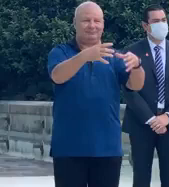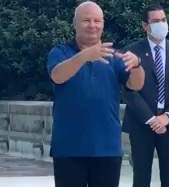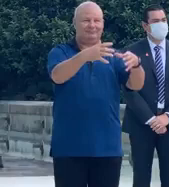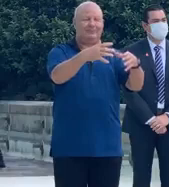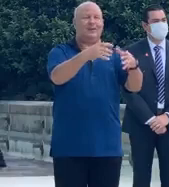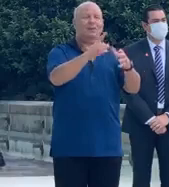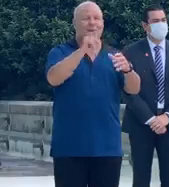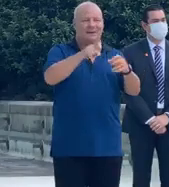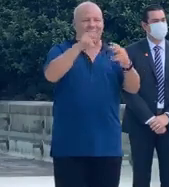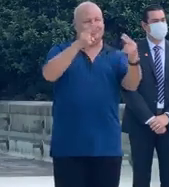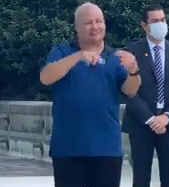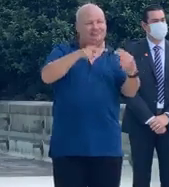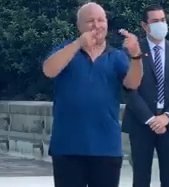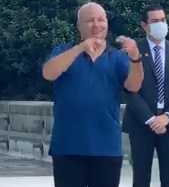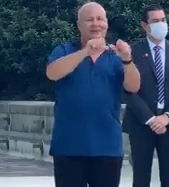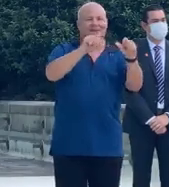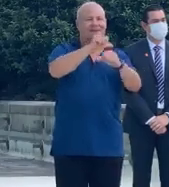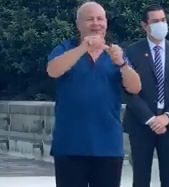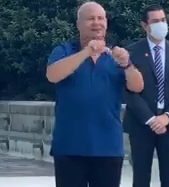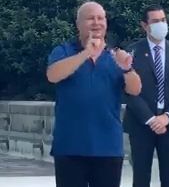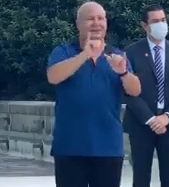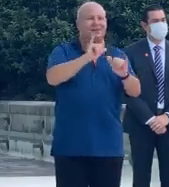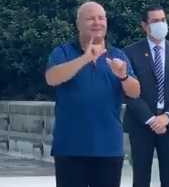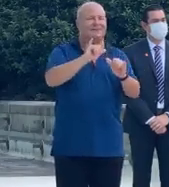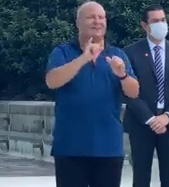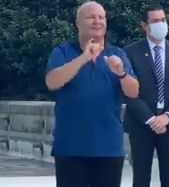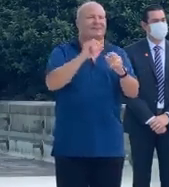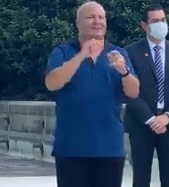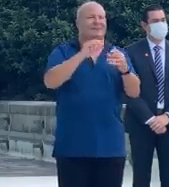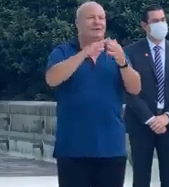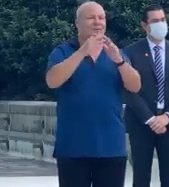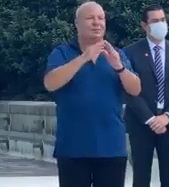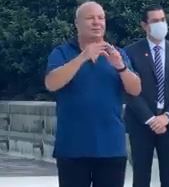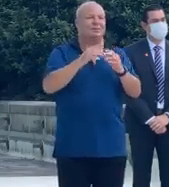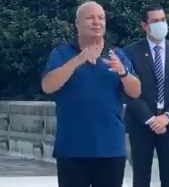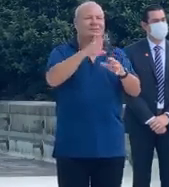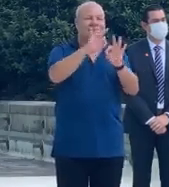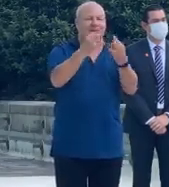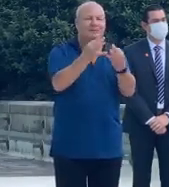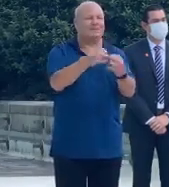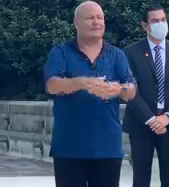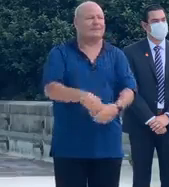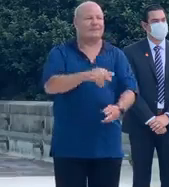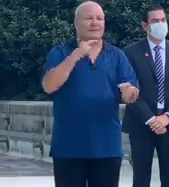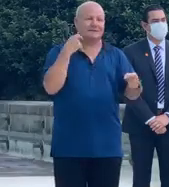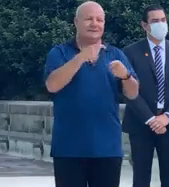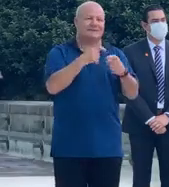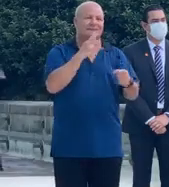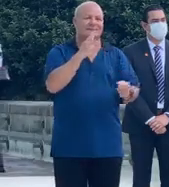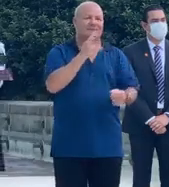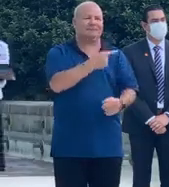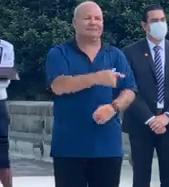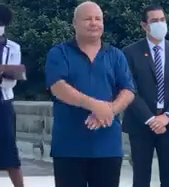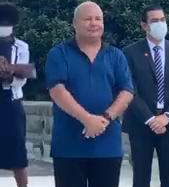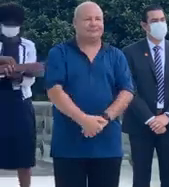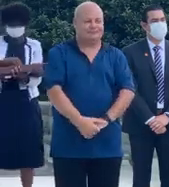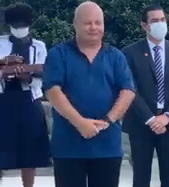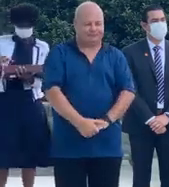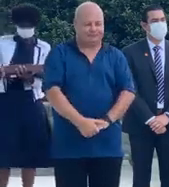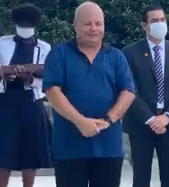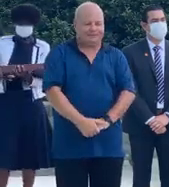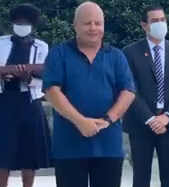Todos aquí en Nueva Orleans somos familia. O sea que todos necesitamos apoyarnos. Todos